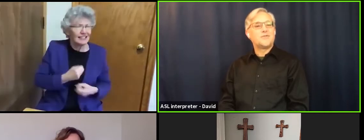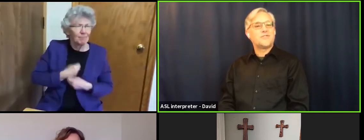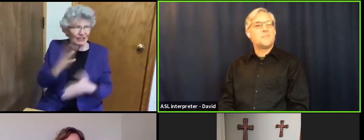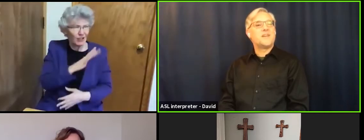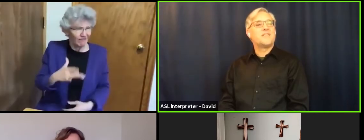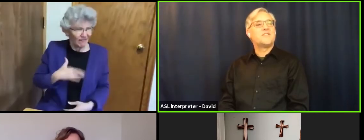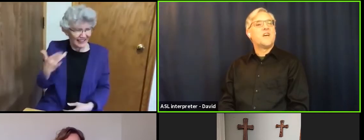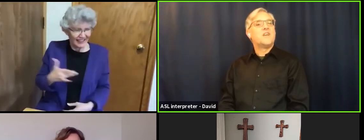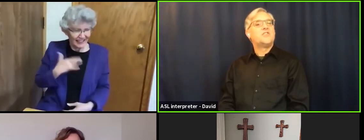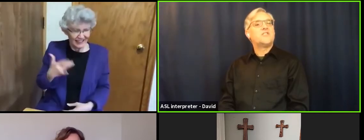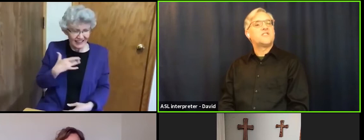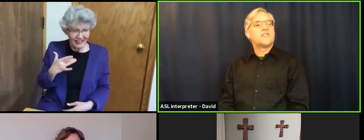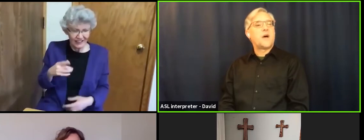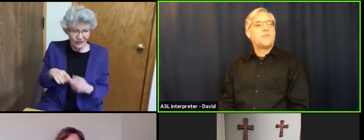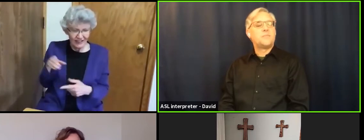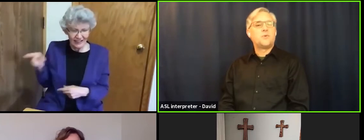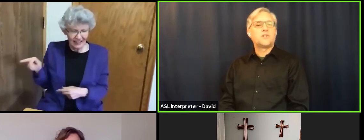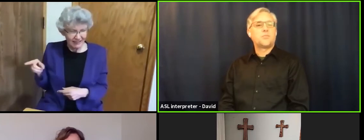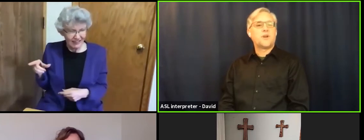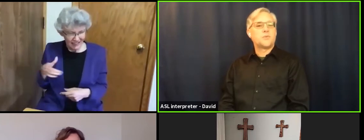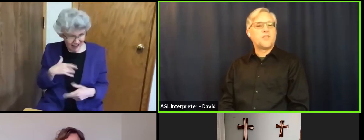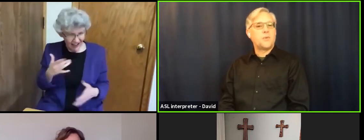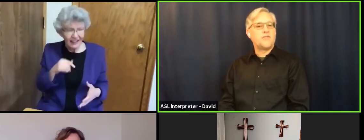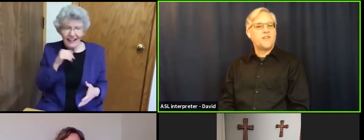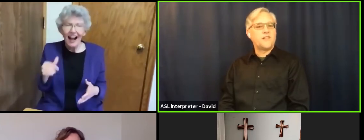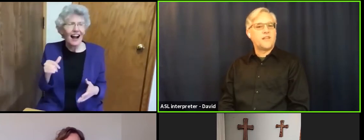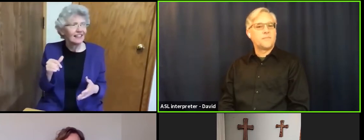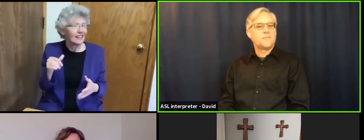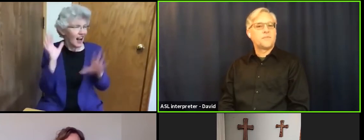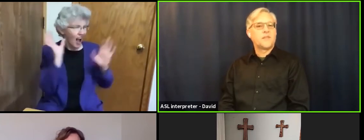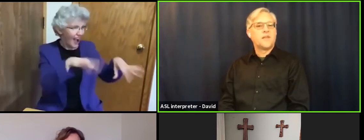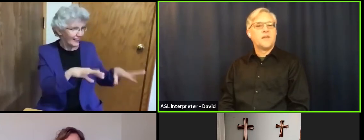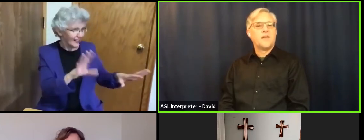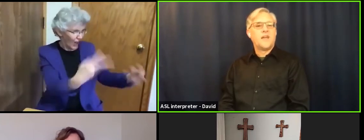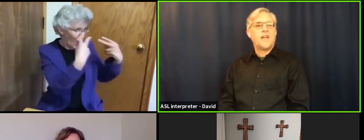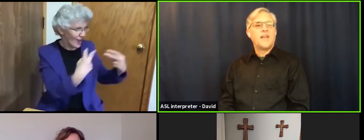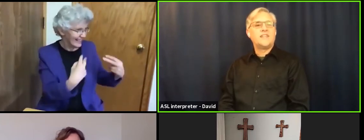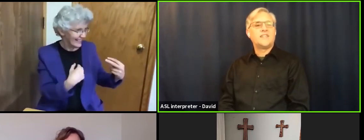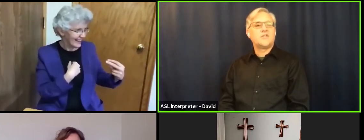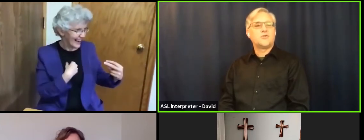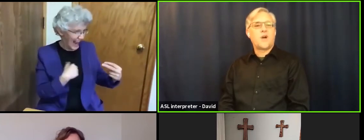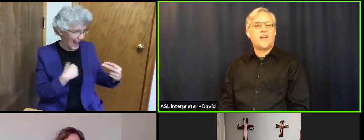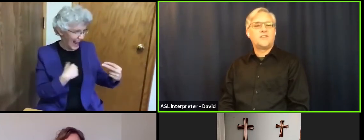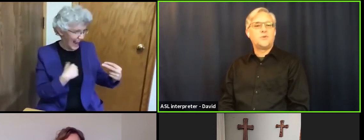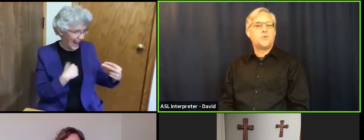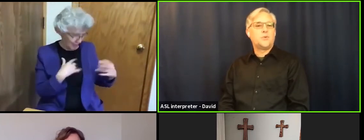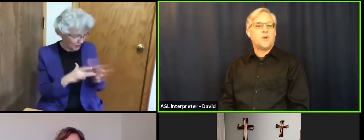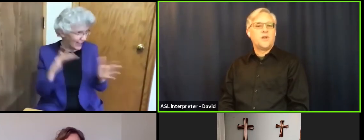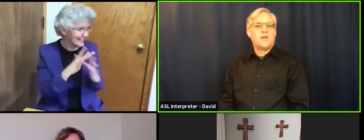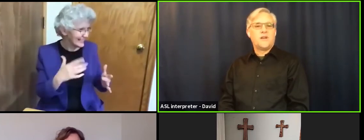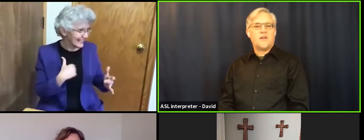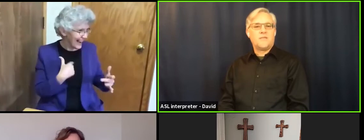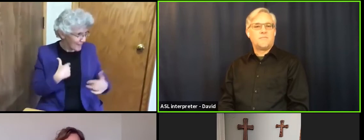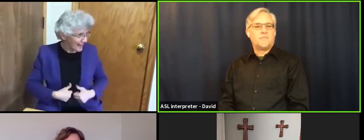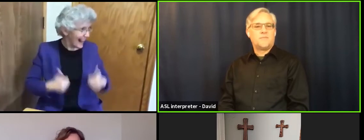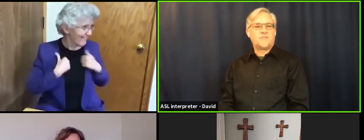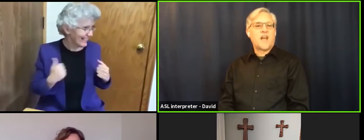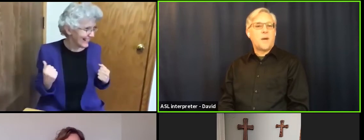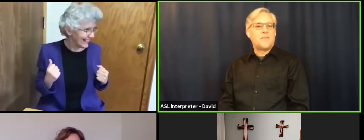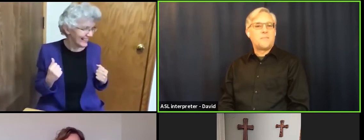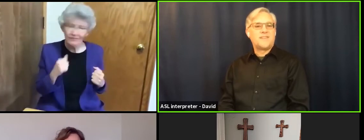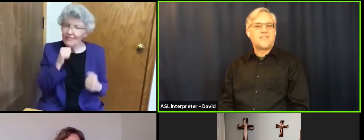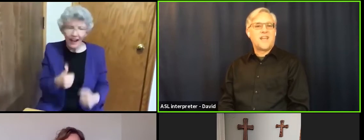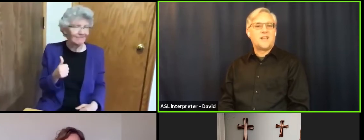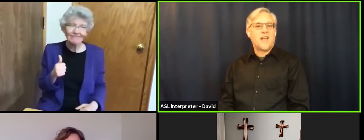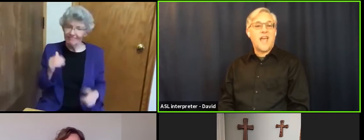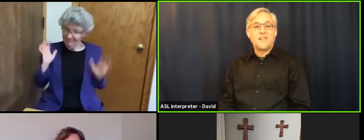And it's interesting because Jesus allowed them to express what they were feeling. He didn't try to